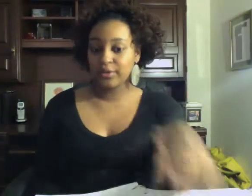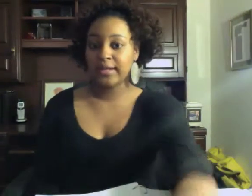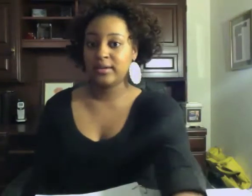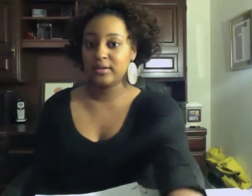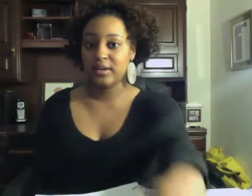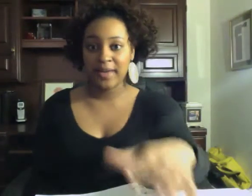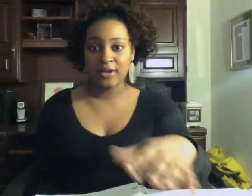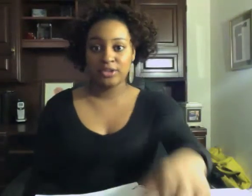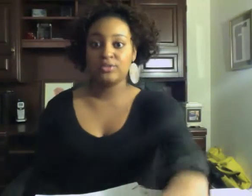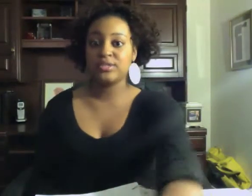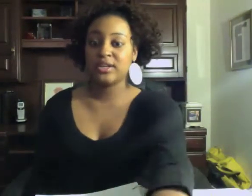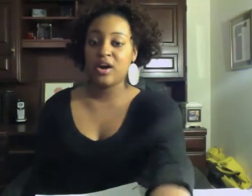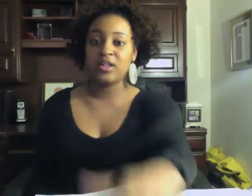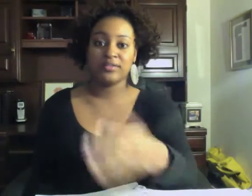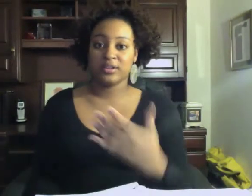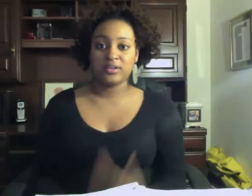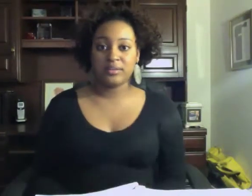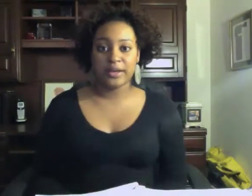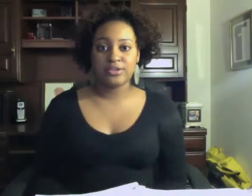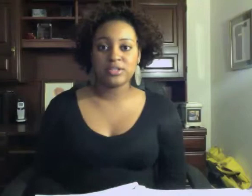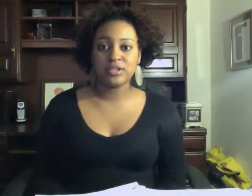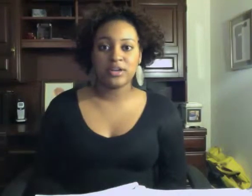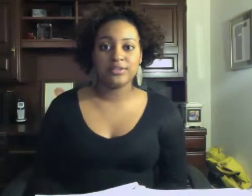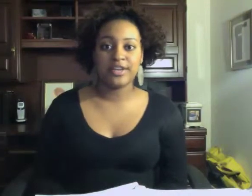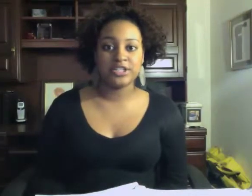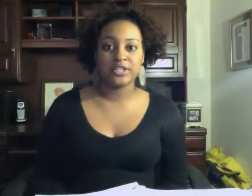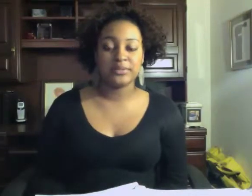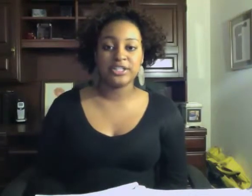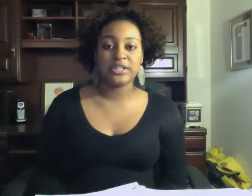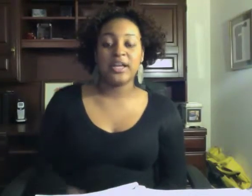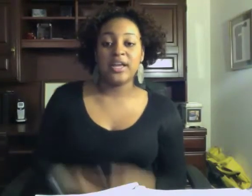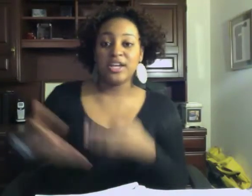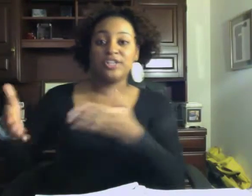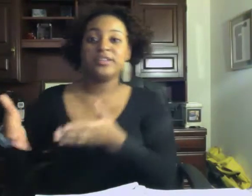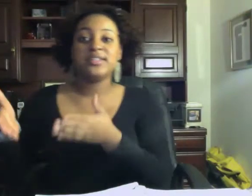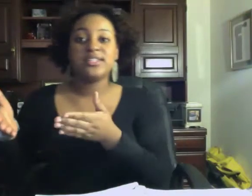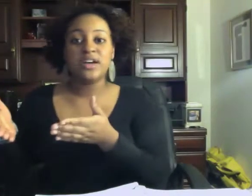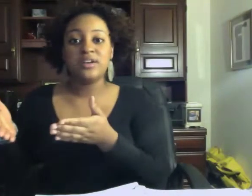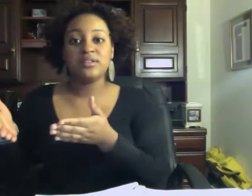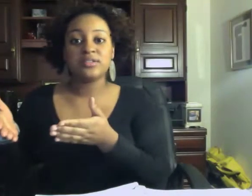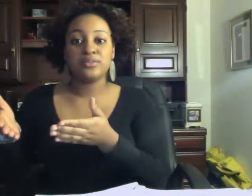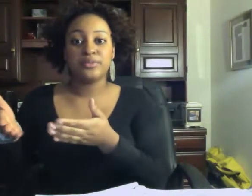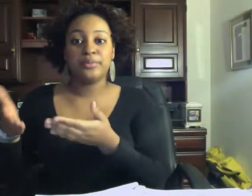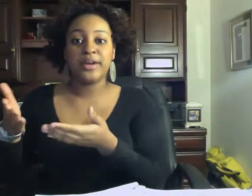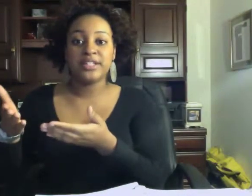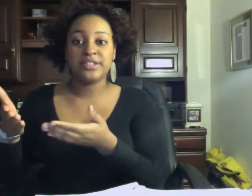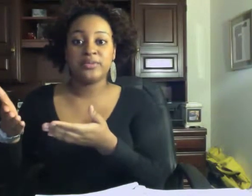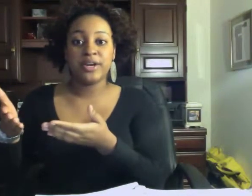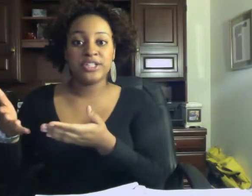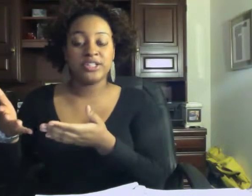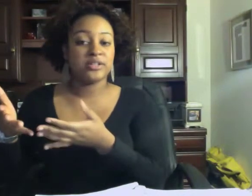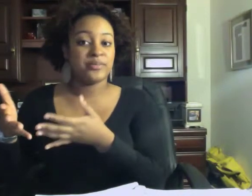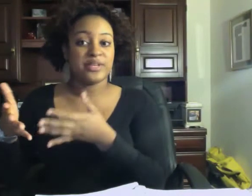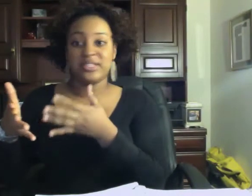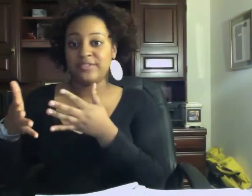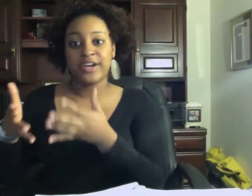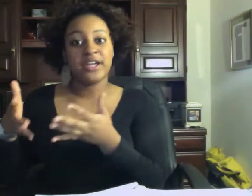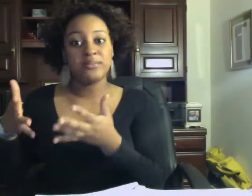story about using all of the facial expression. During the songs, where praise and worship is a very